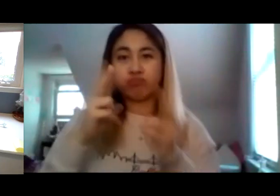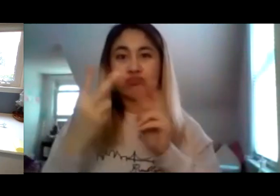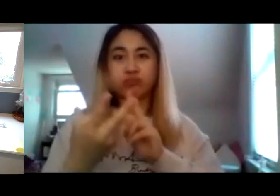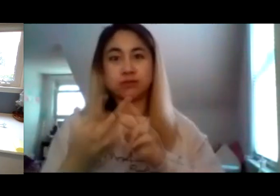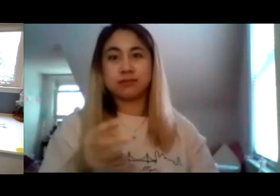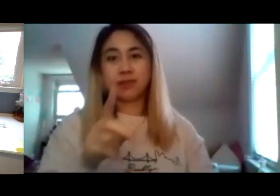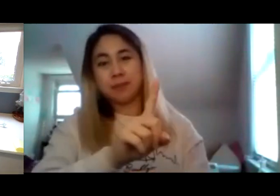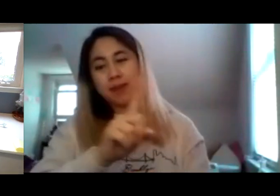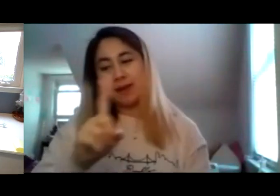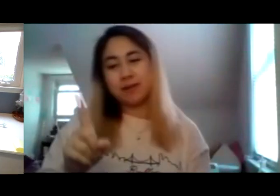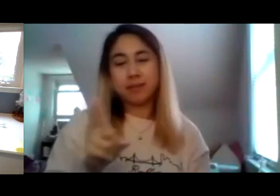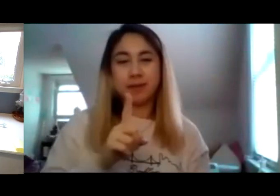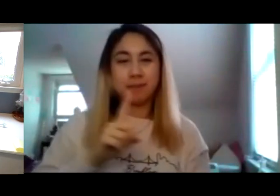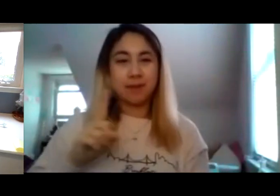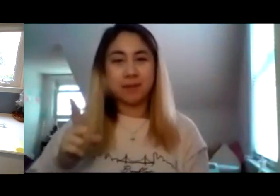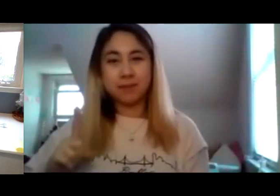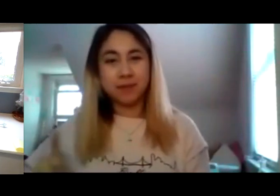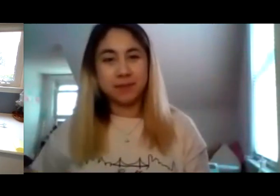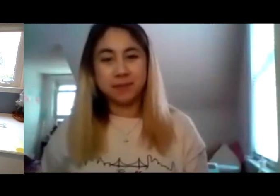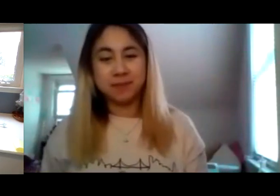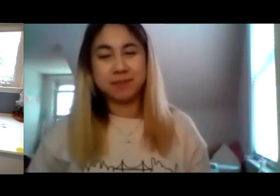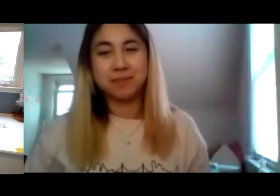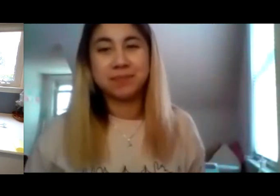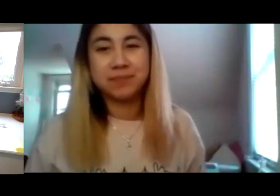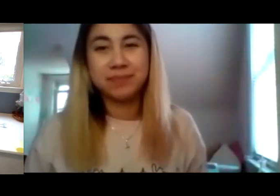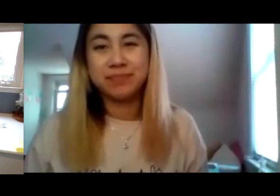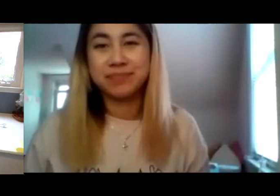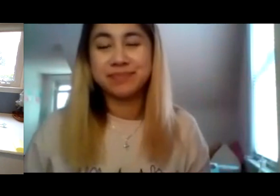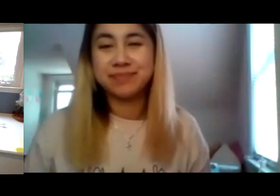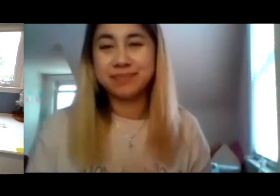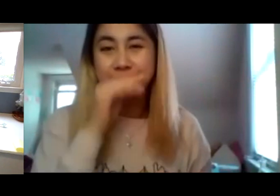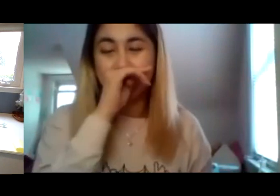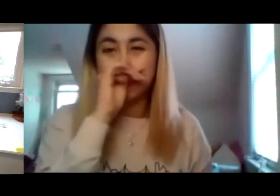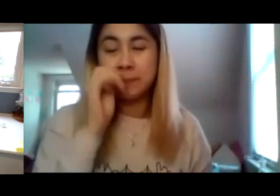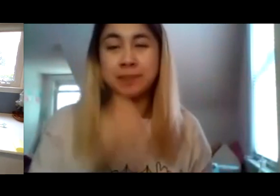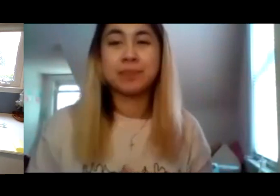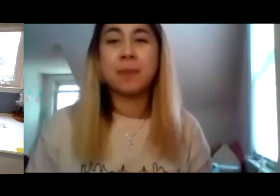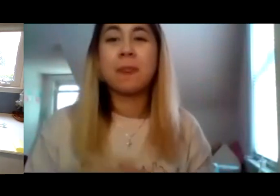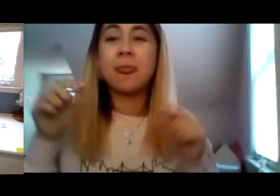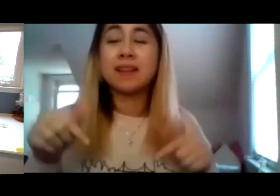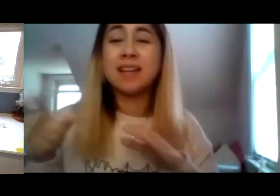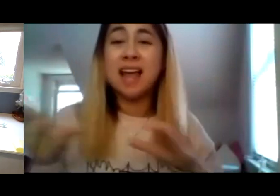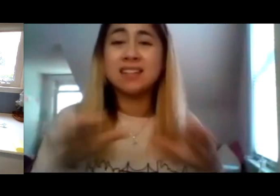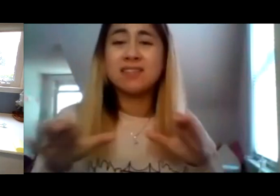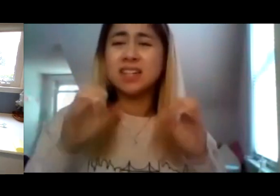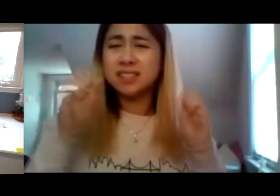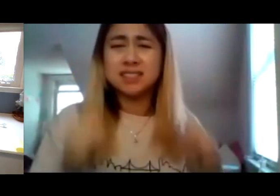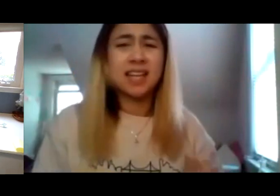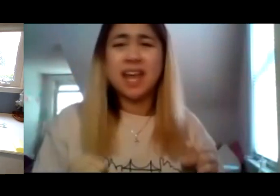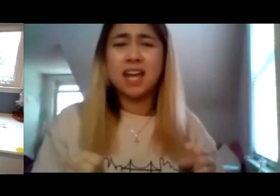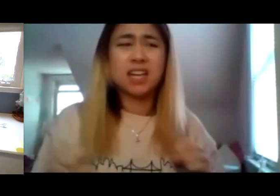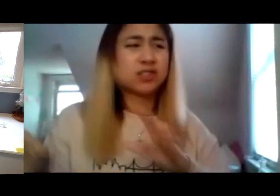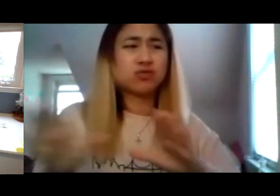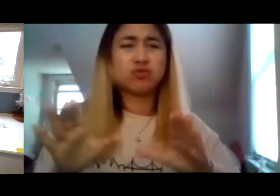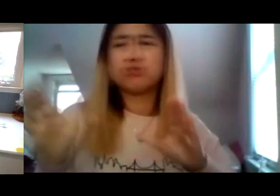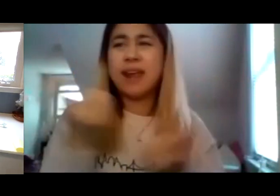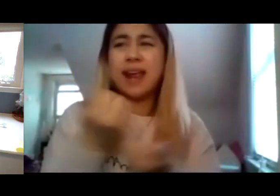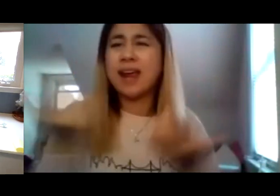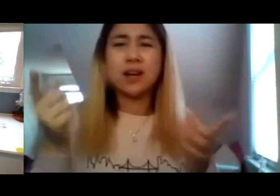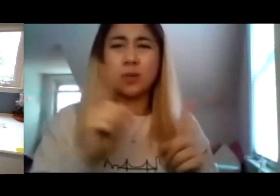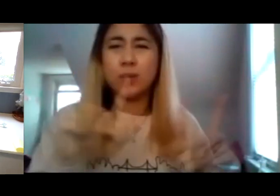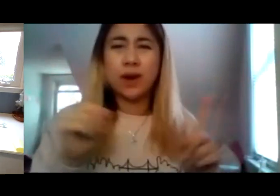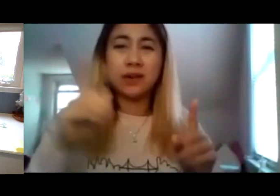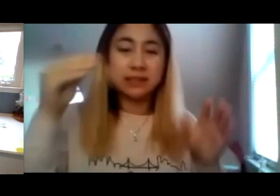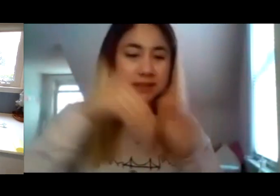backwards. Backwards. So this is something we can do anywhere, inside, outside,